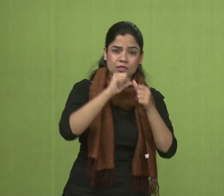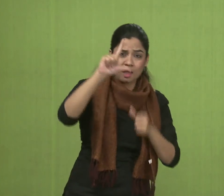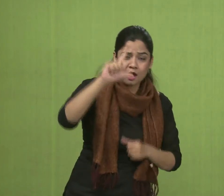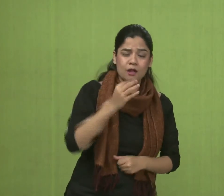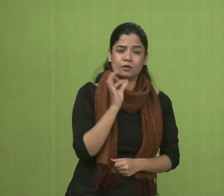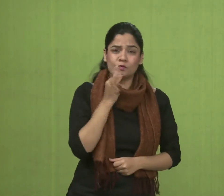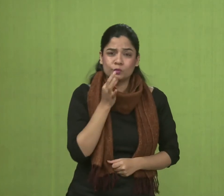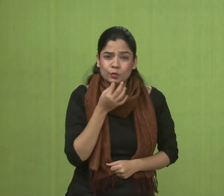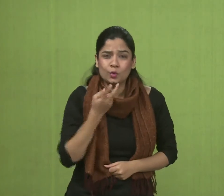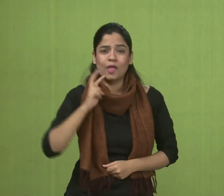store. It's groceries.